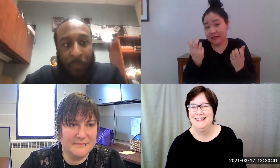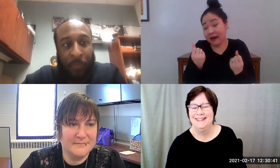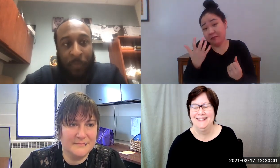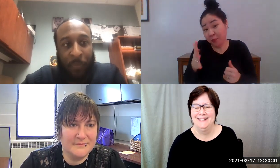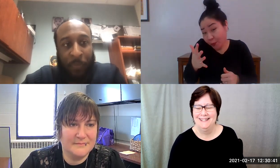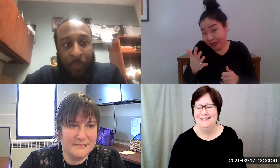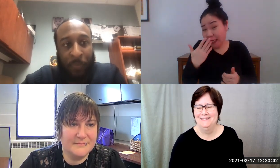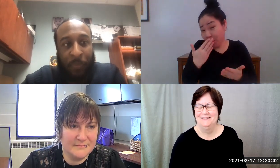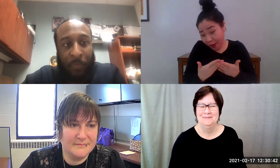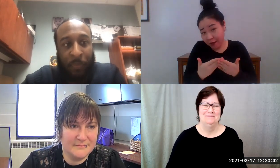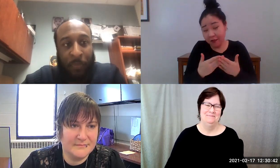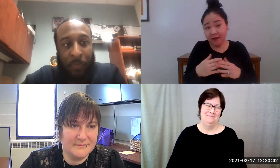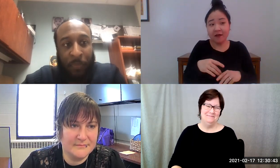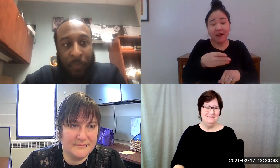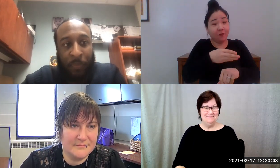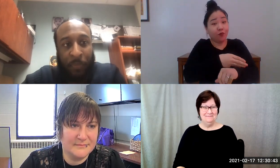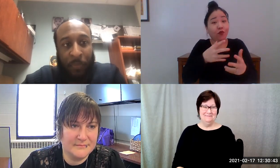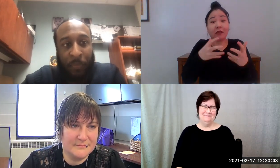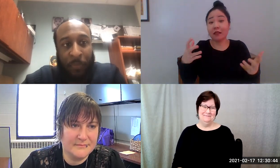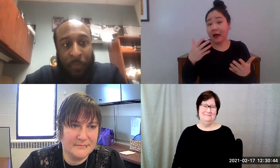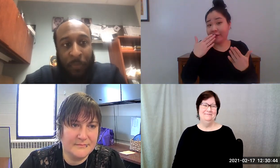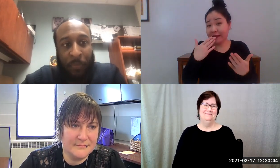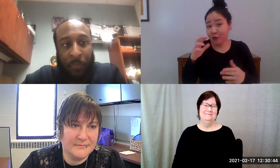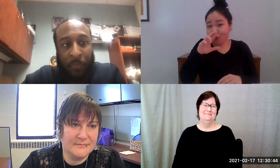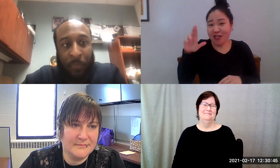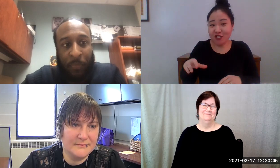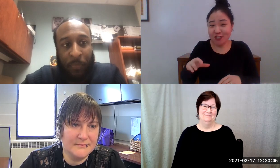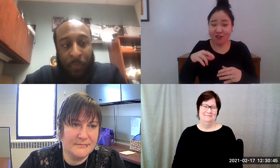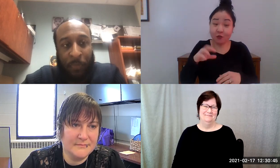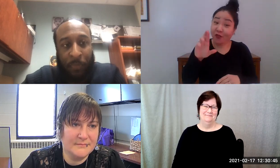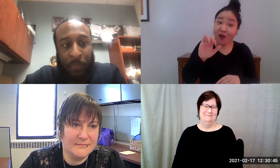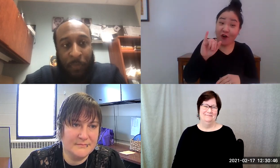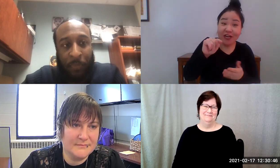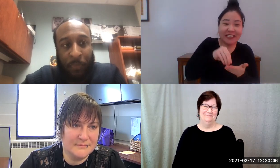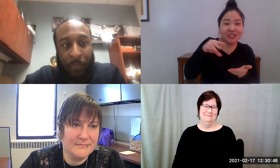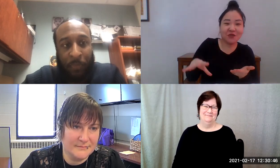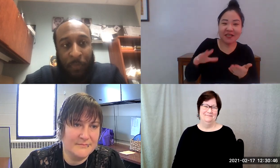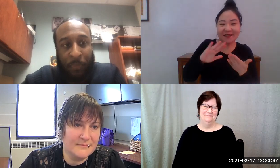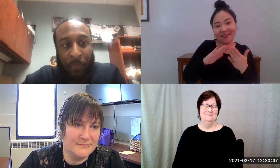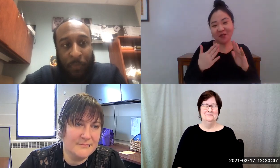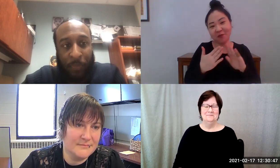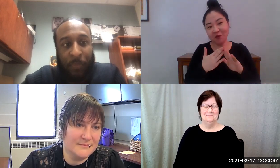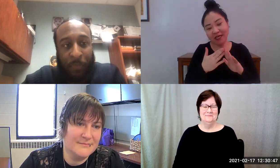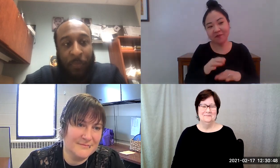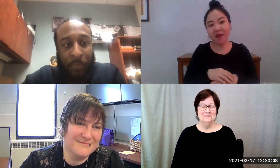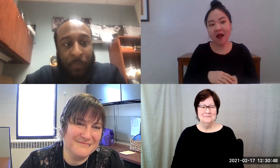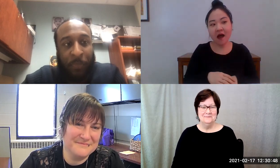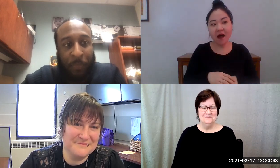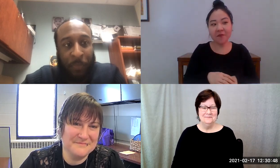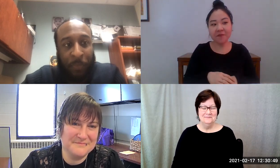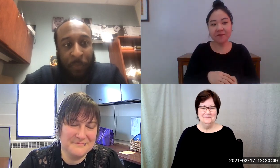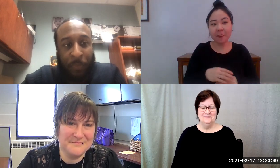off and sign pretty well, improved a lot thanks to the Rochester, the RNT student community.